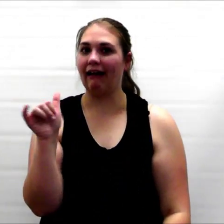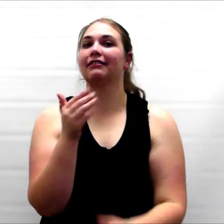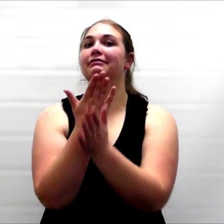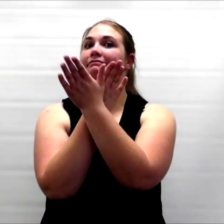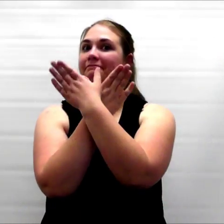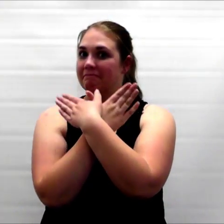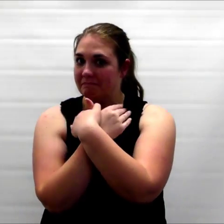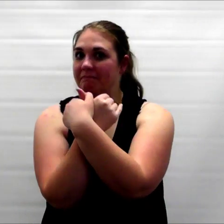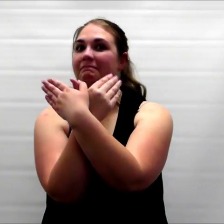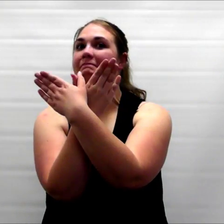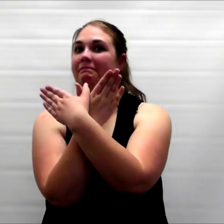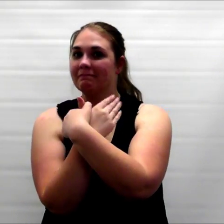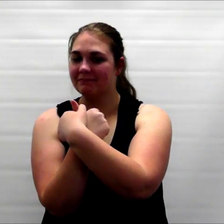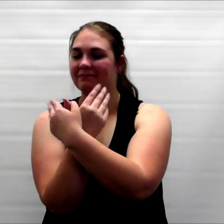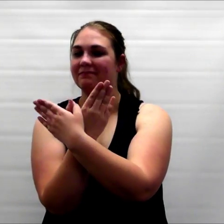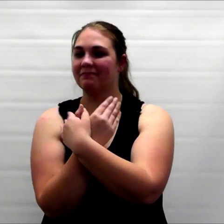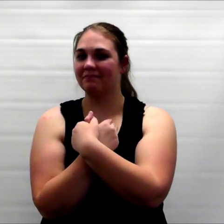a butterfly.